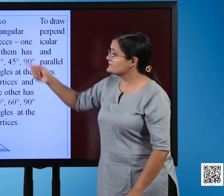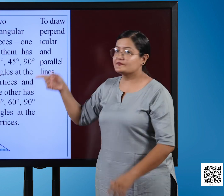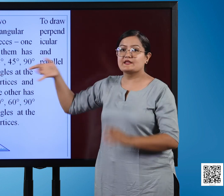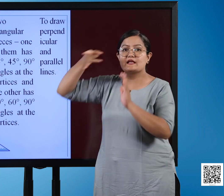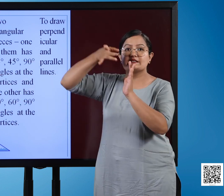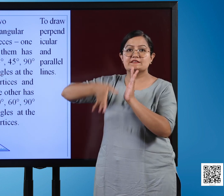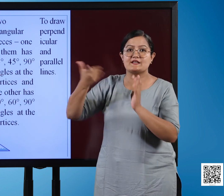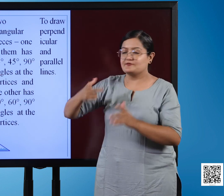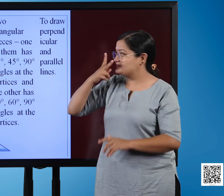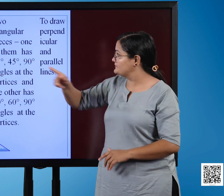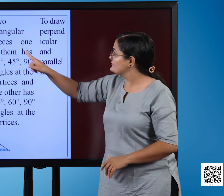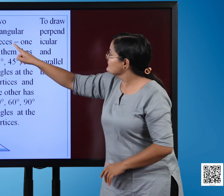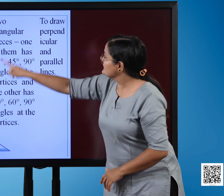Two triangular pieces.